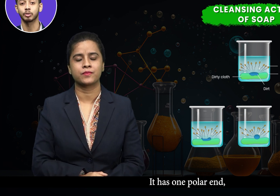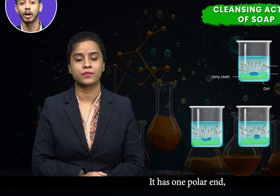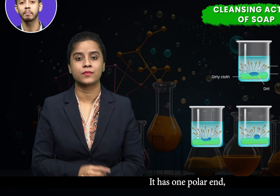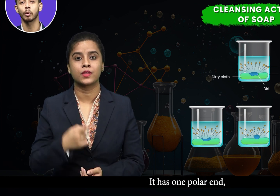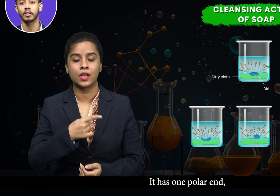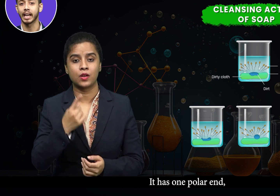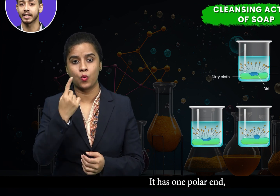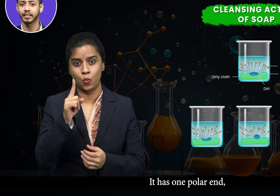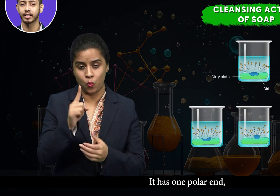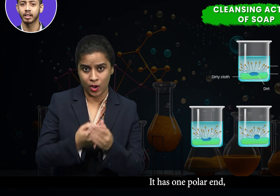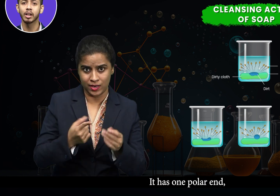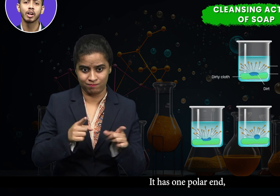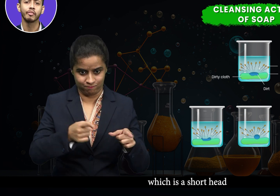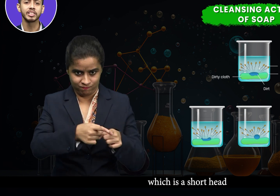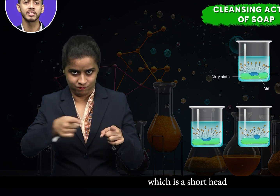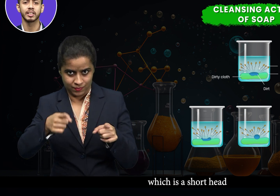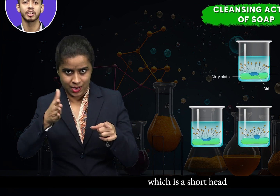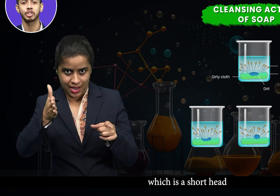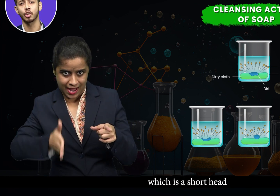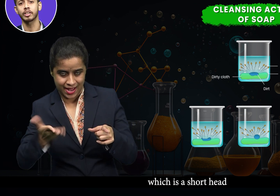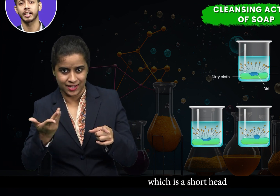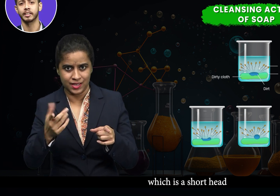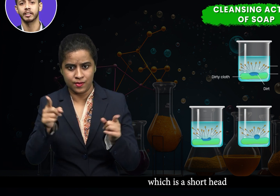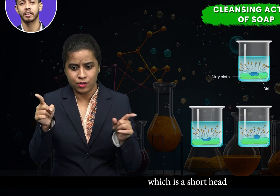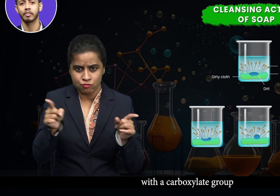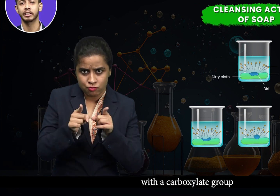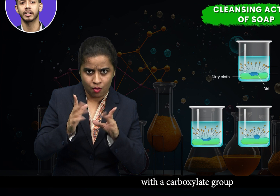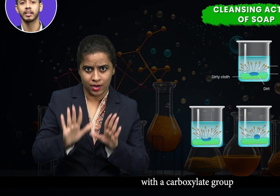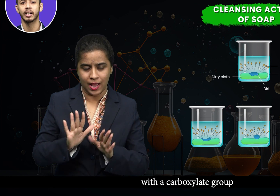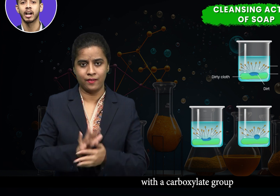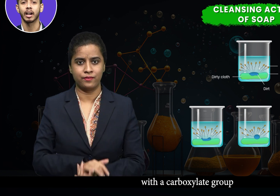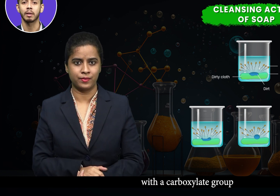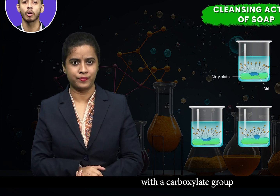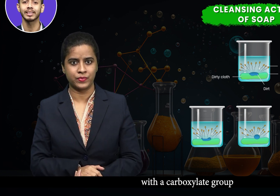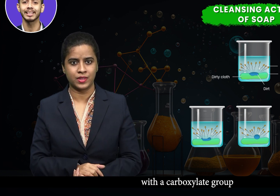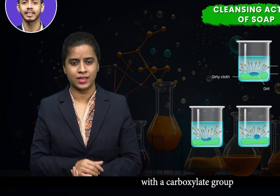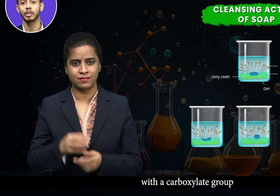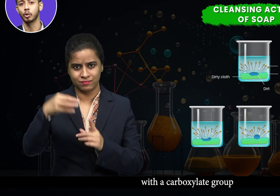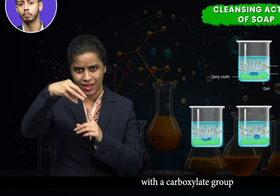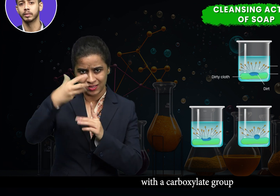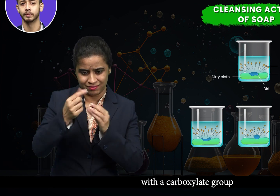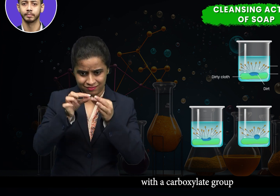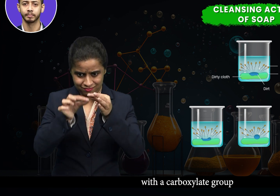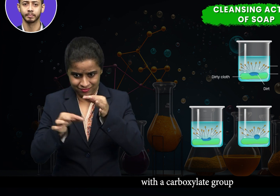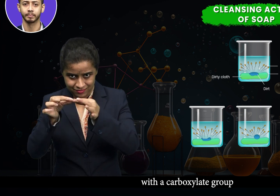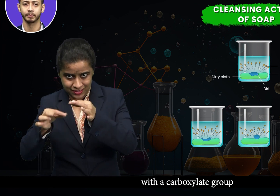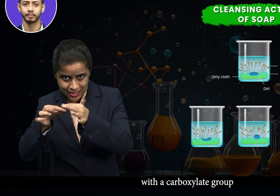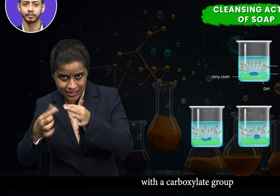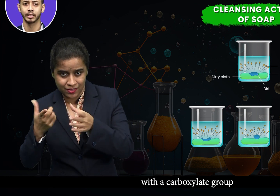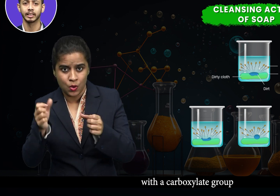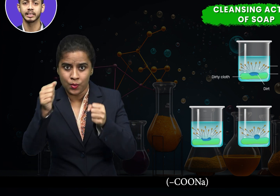It has one polar end, which is a short head with a carboxylate group